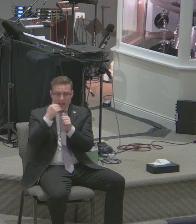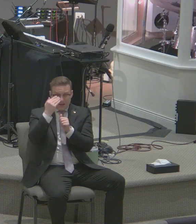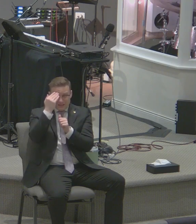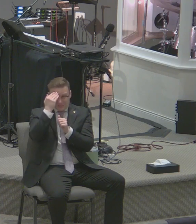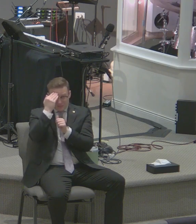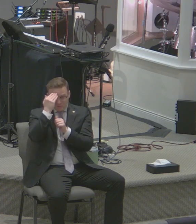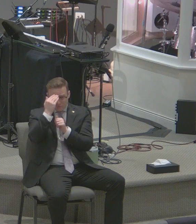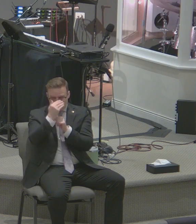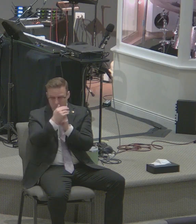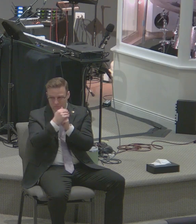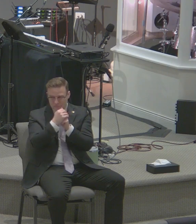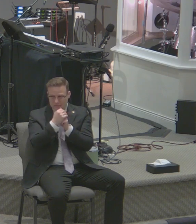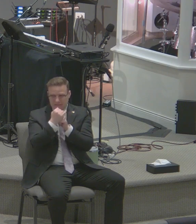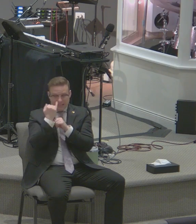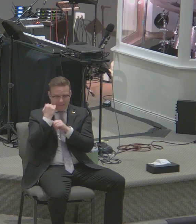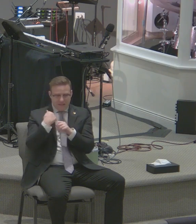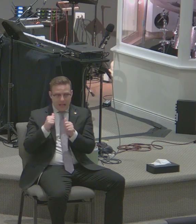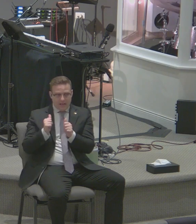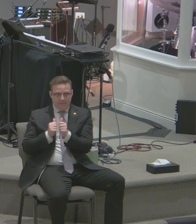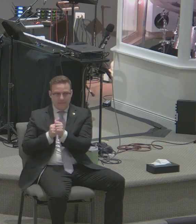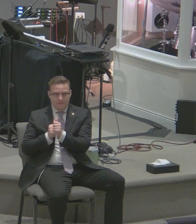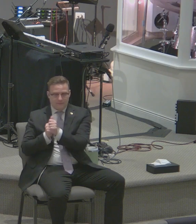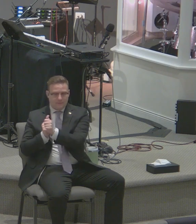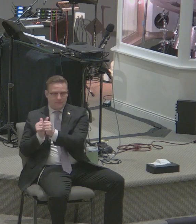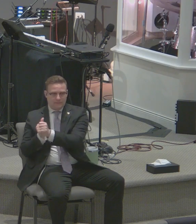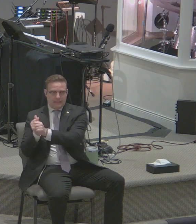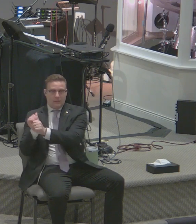that if I follow your example,